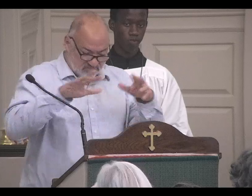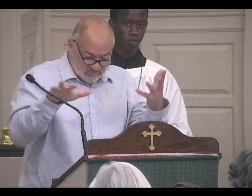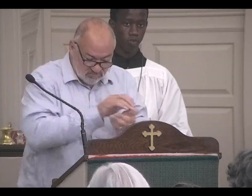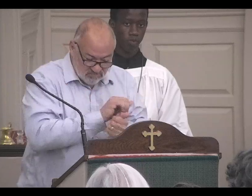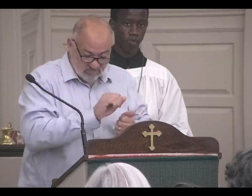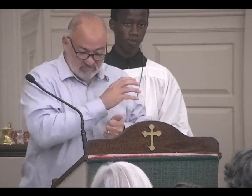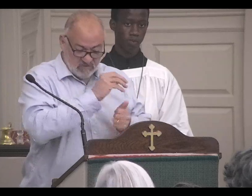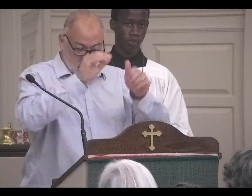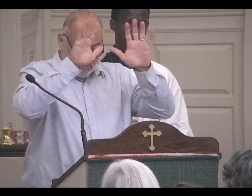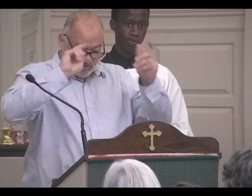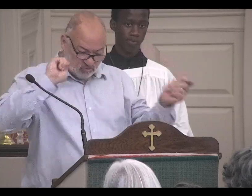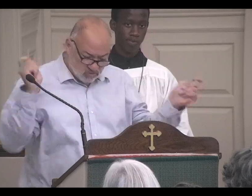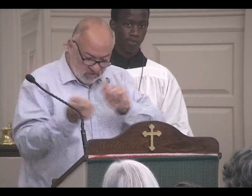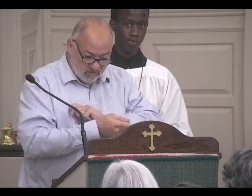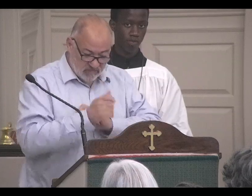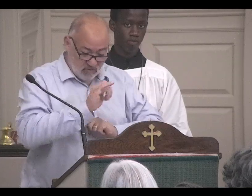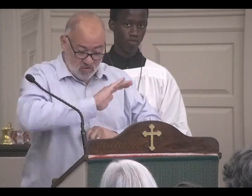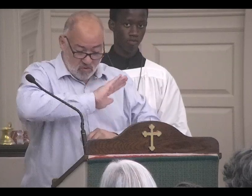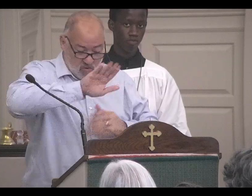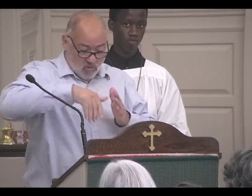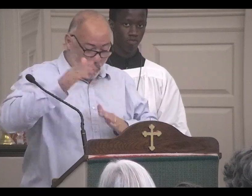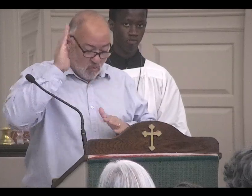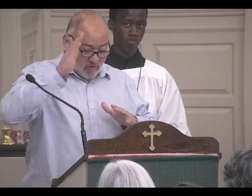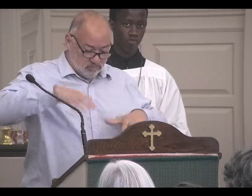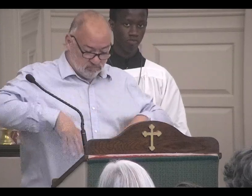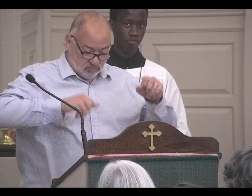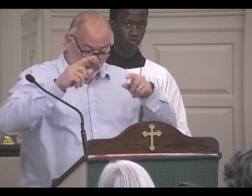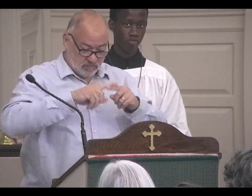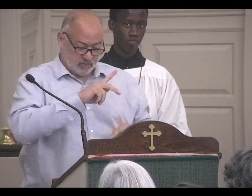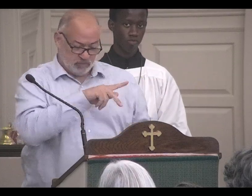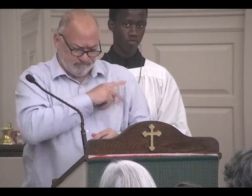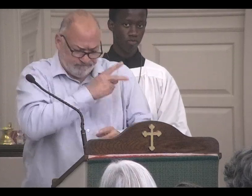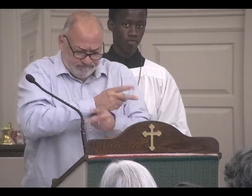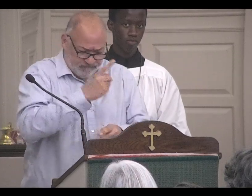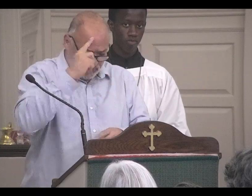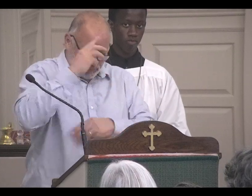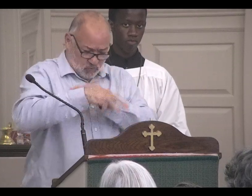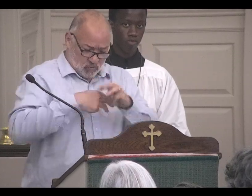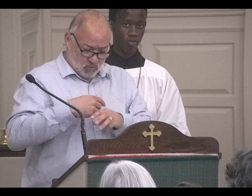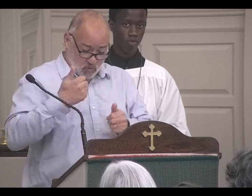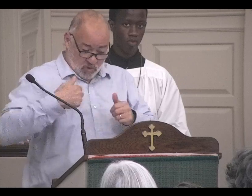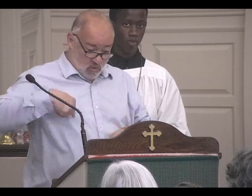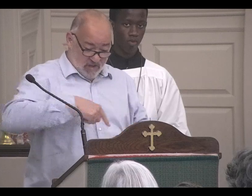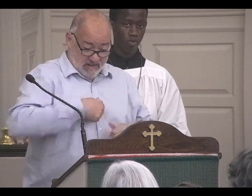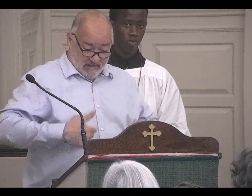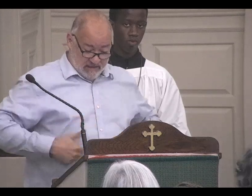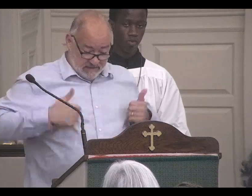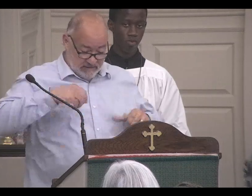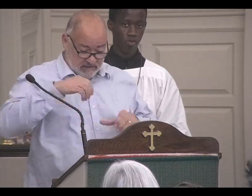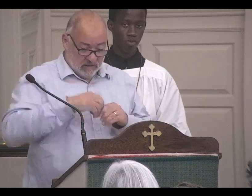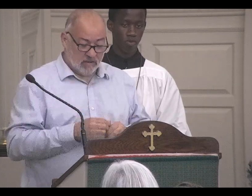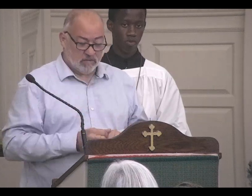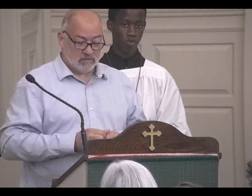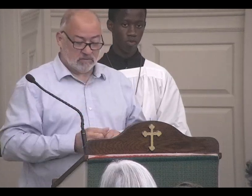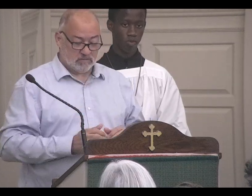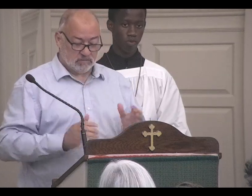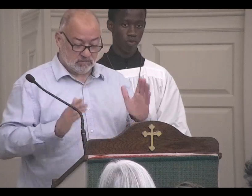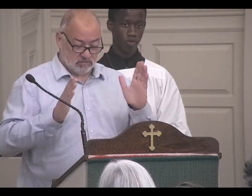of natural disasters and climactic change, and that all will undertake to personally care for the